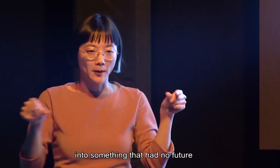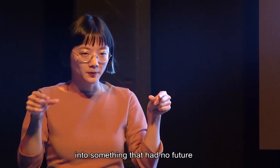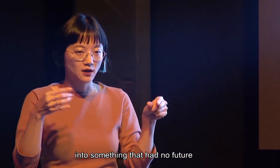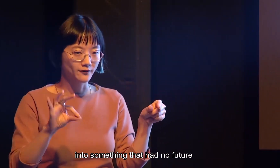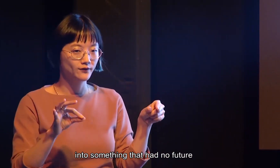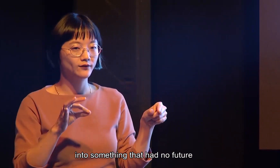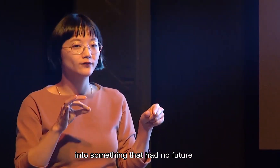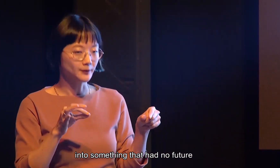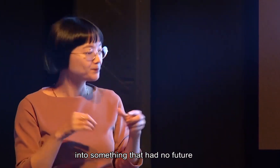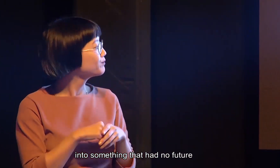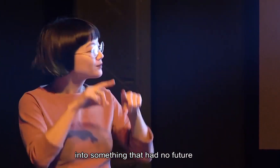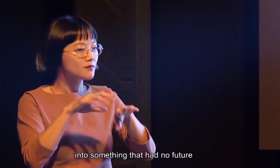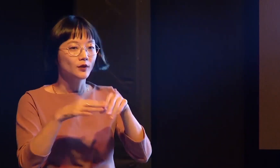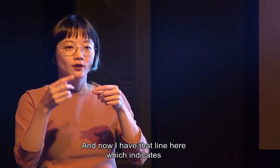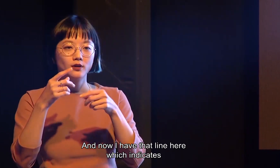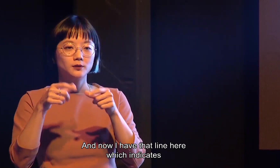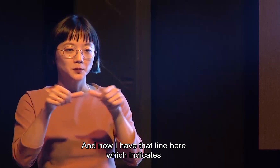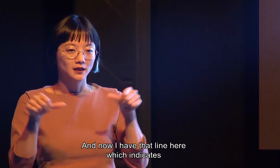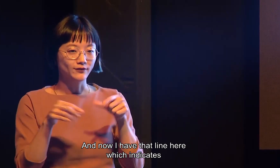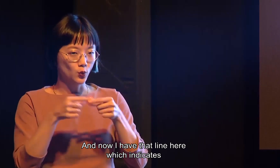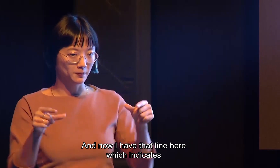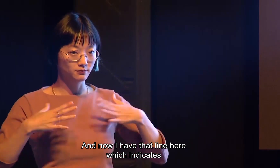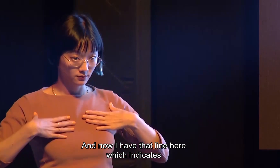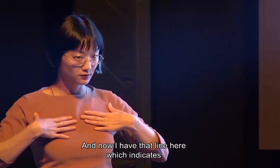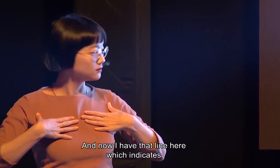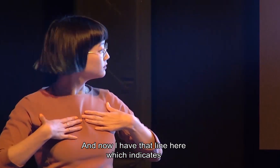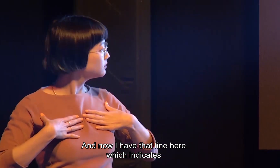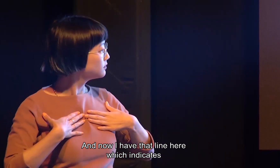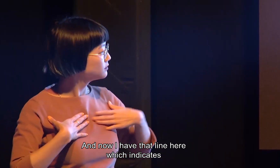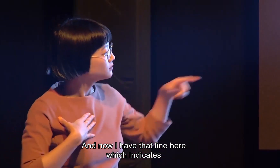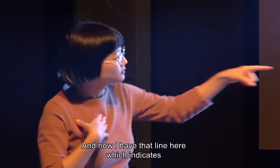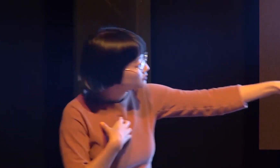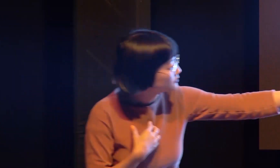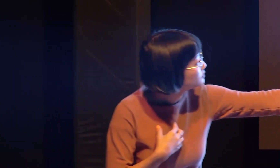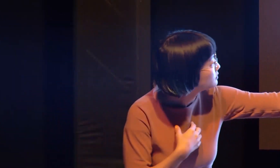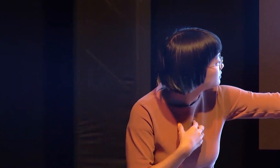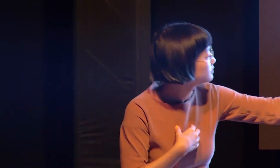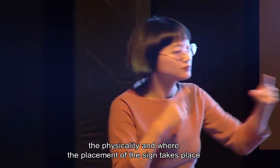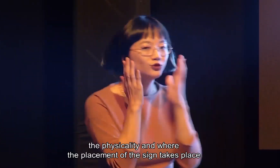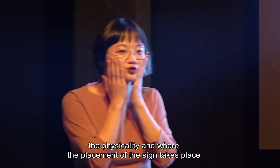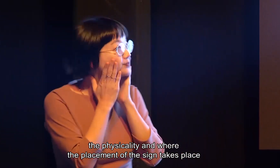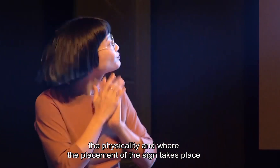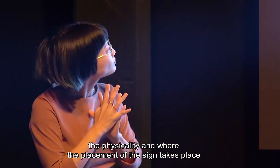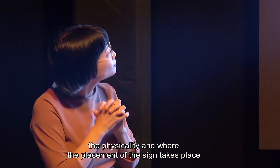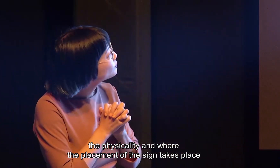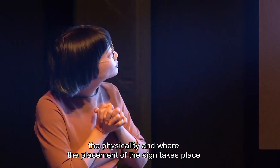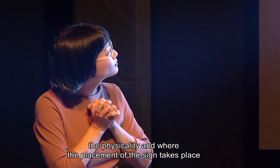into something that had no future. And now I have the line here, which indicates the physicality and where the